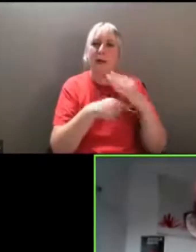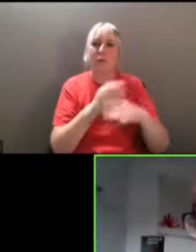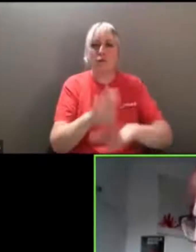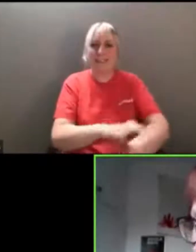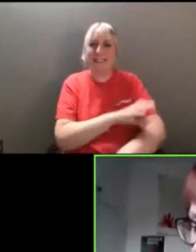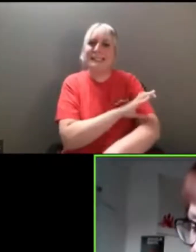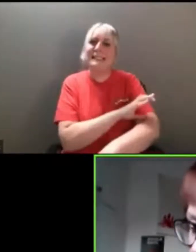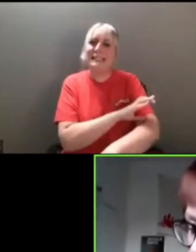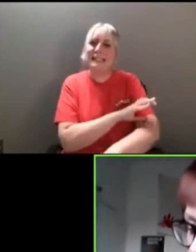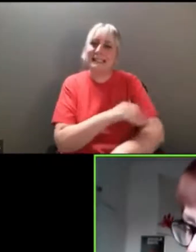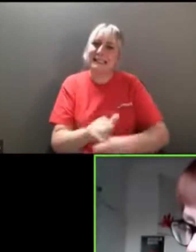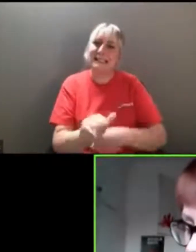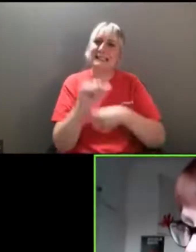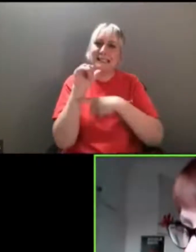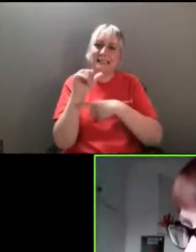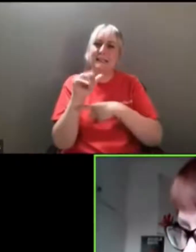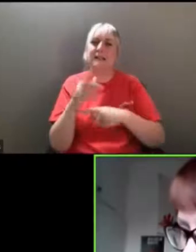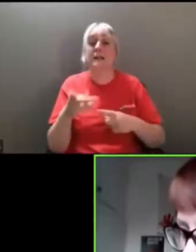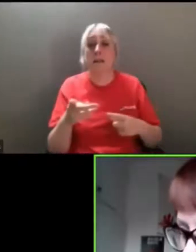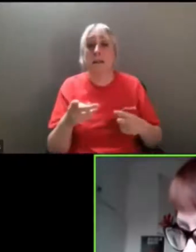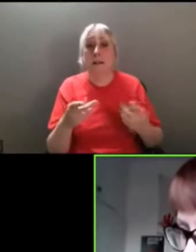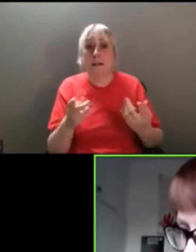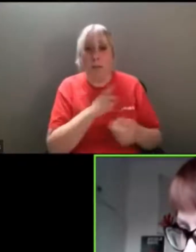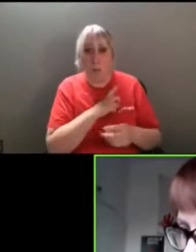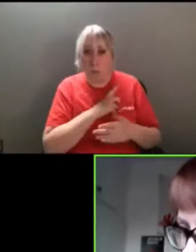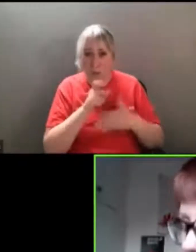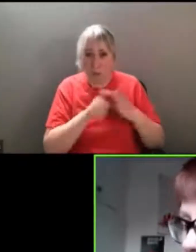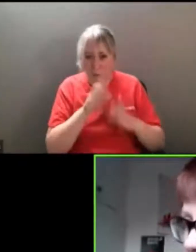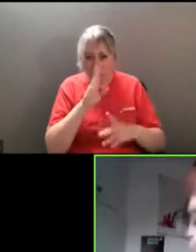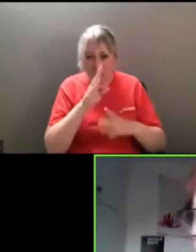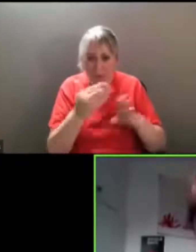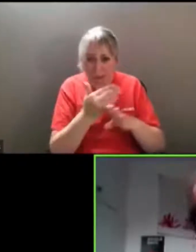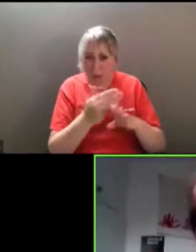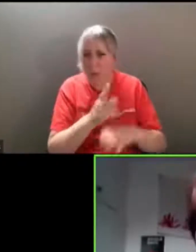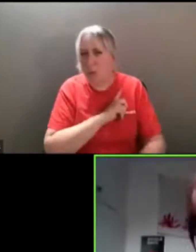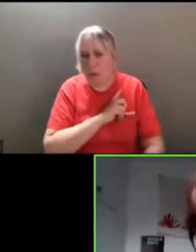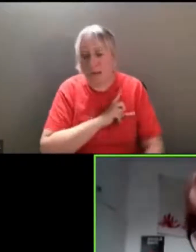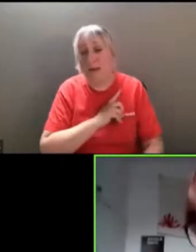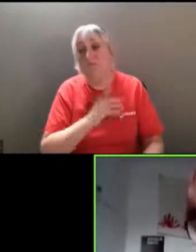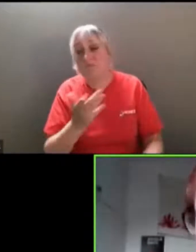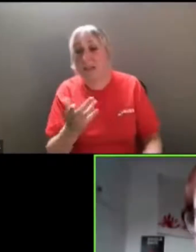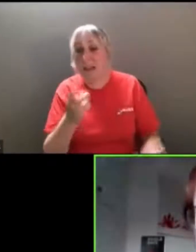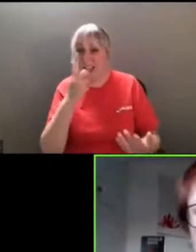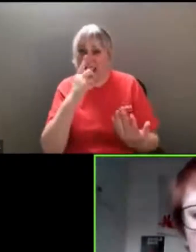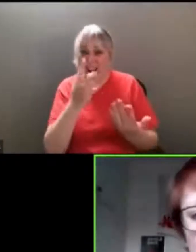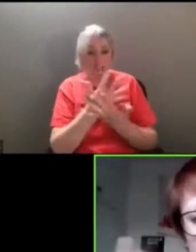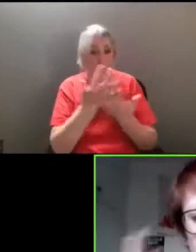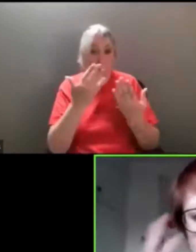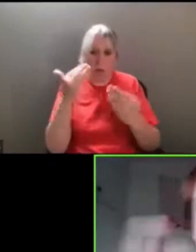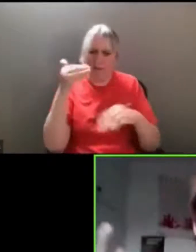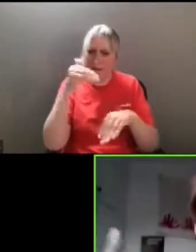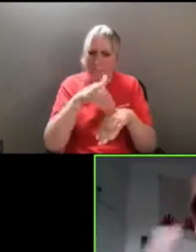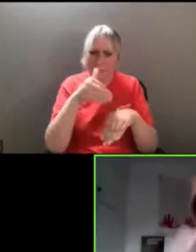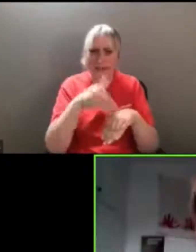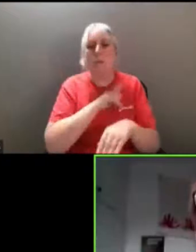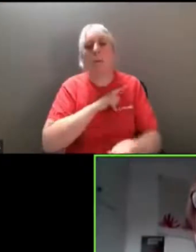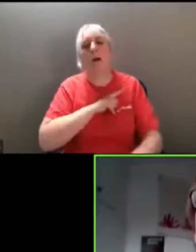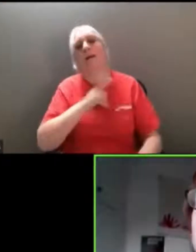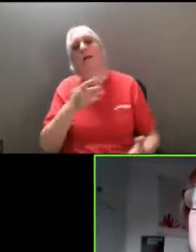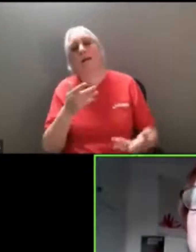about why we do these things. And I think it's important. I mean, it can be impactful because society has a view of disabled people